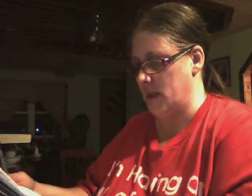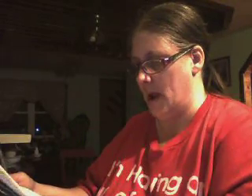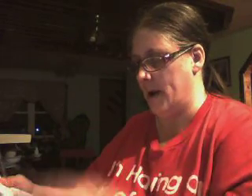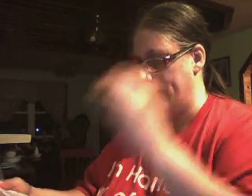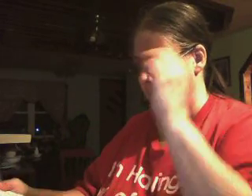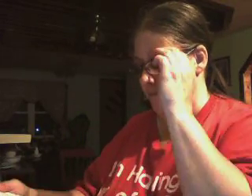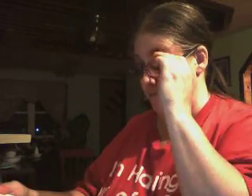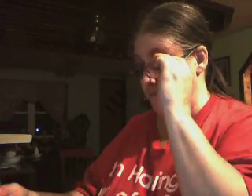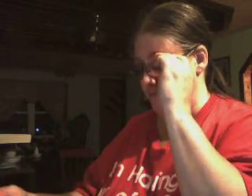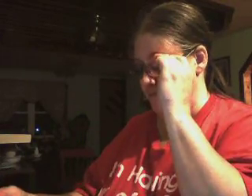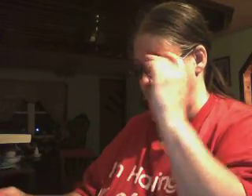Okay.